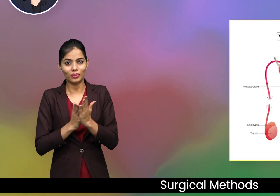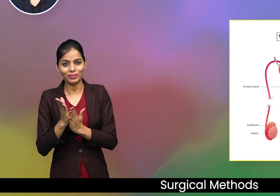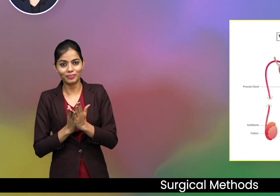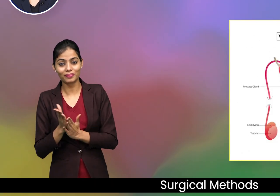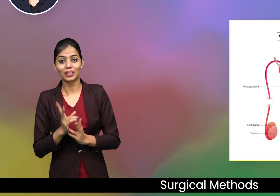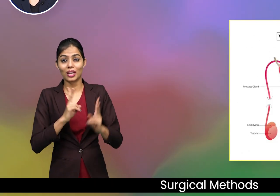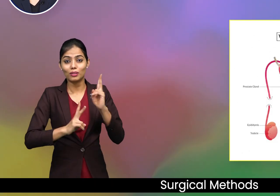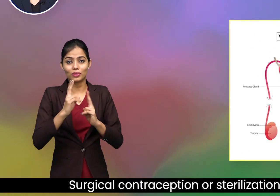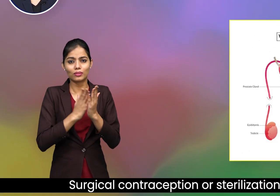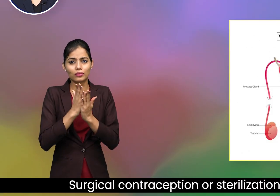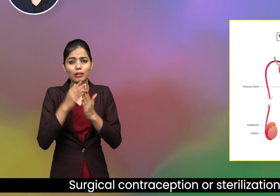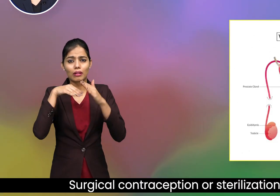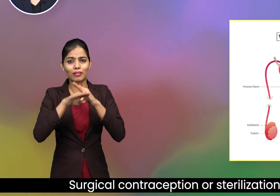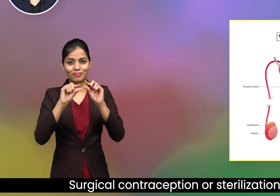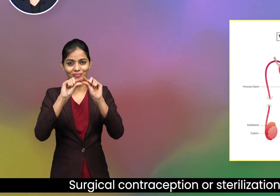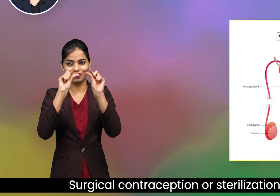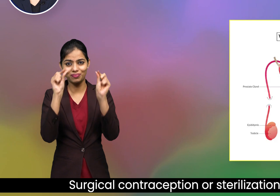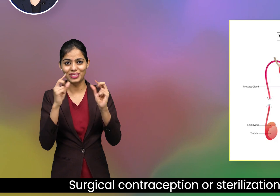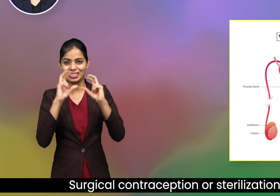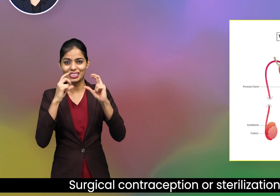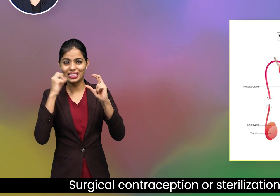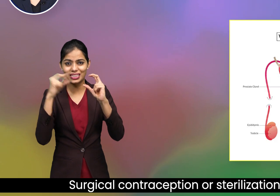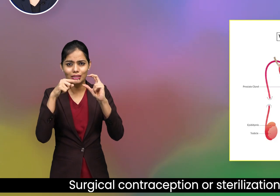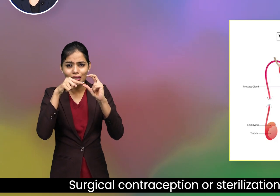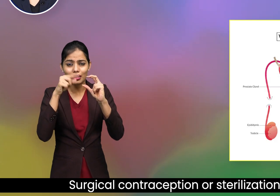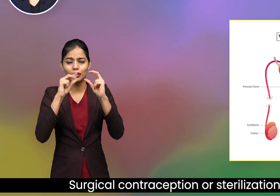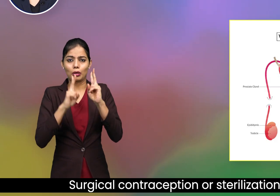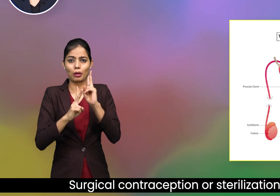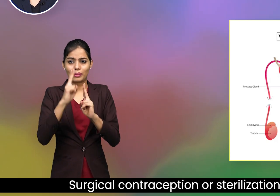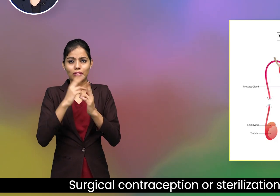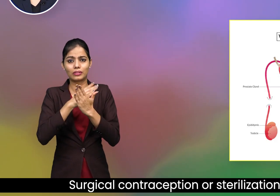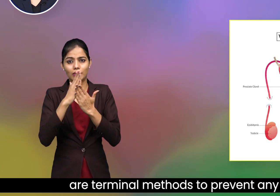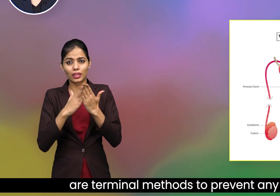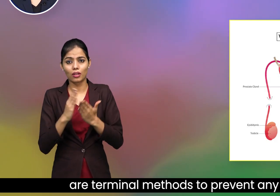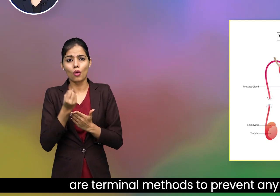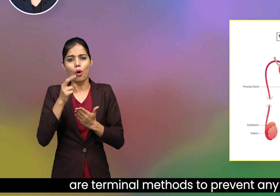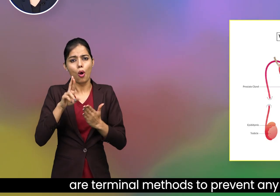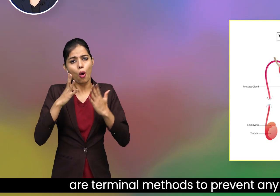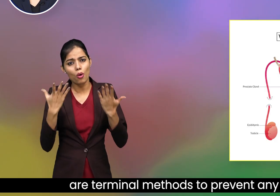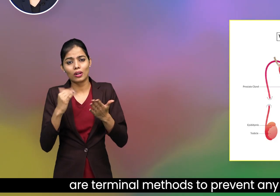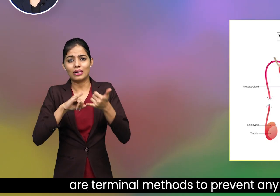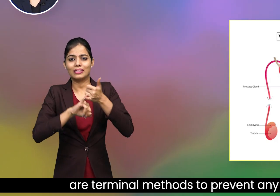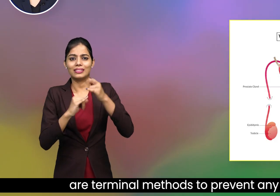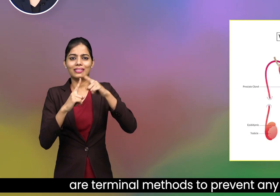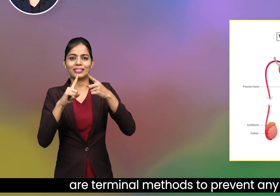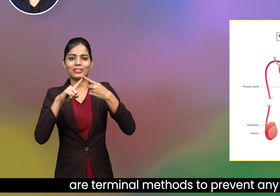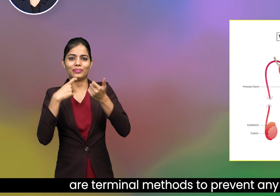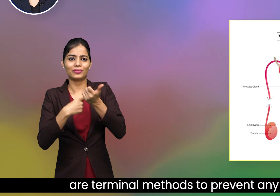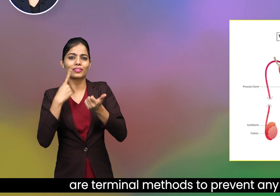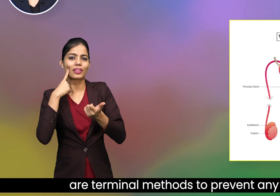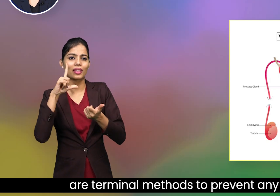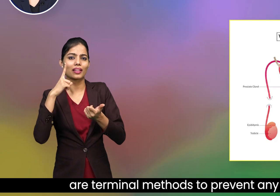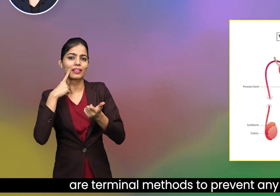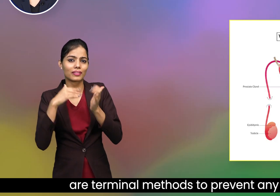Surgical methods. Surgical contraception or sterilization techniques are terminal methods to prevent